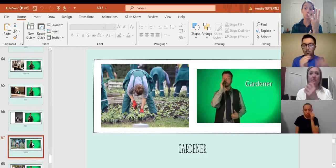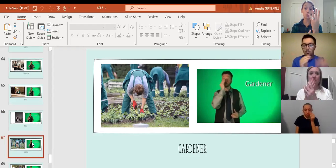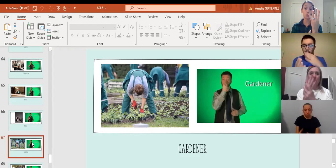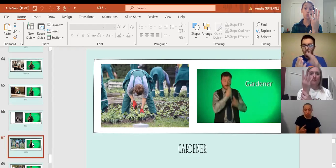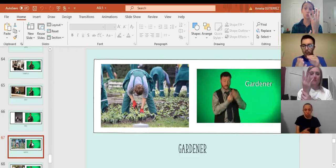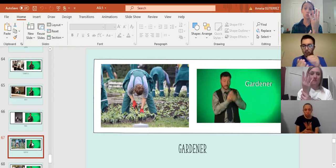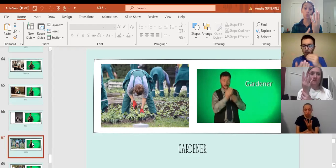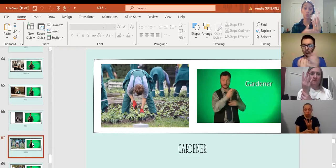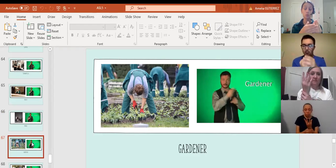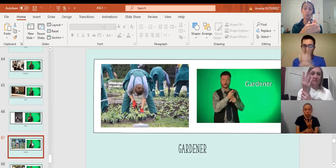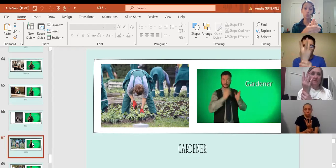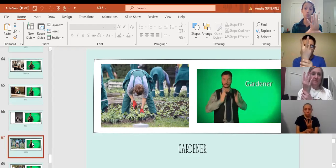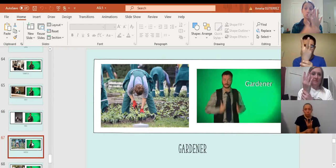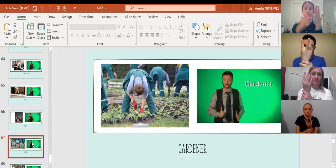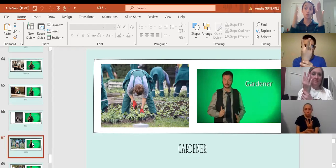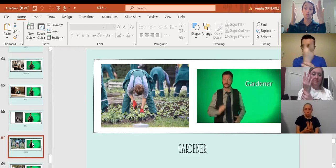grow,